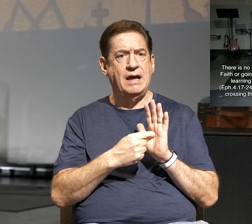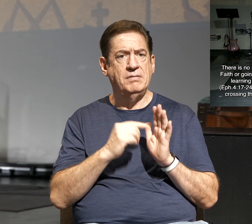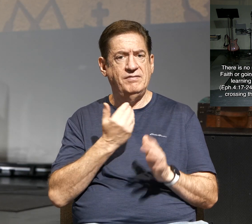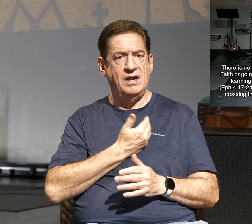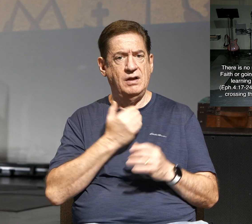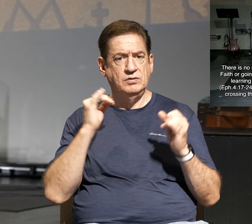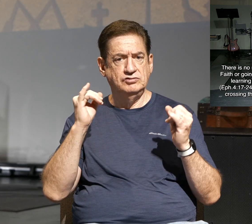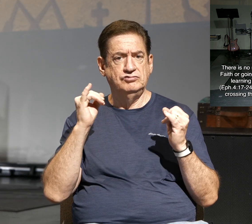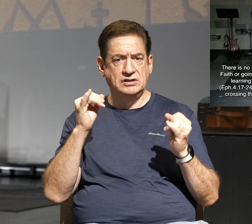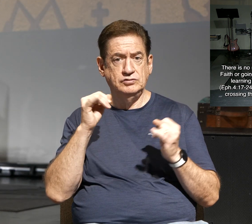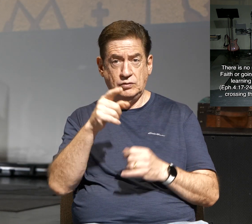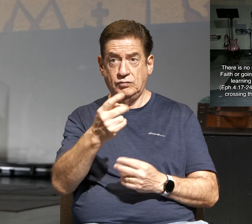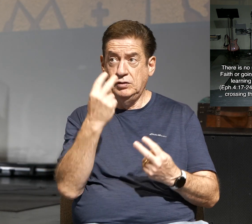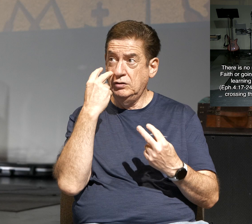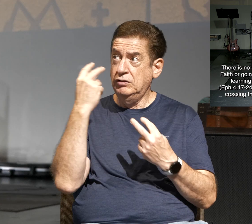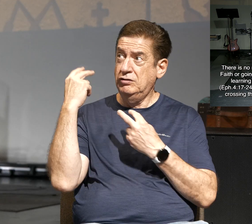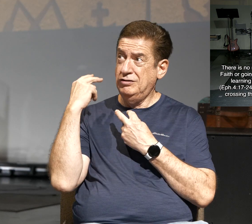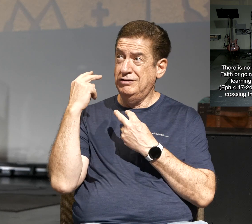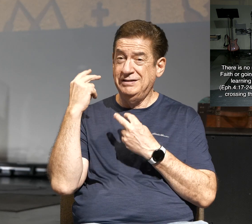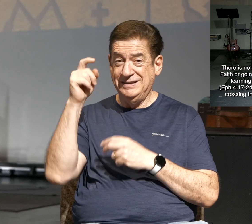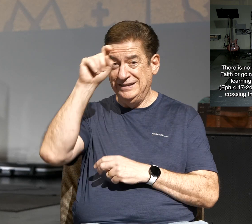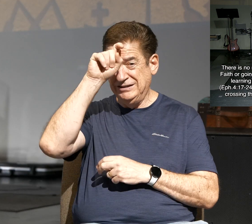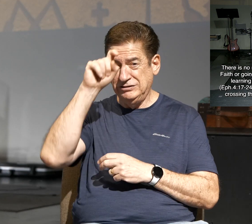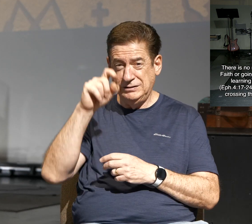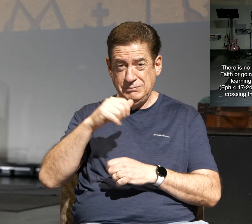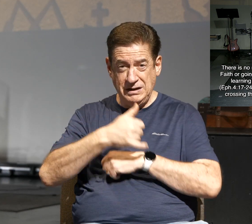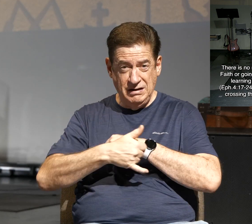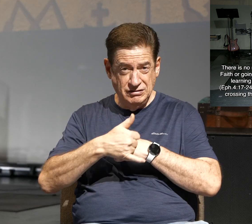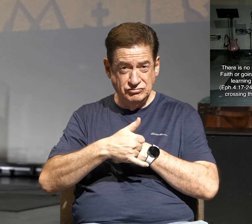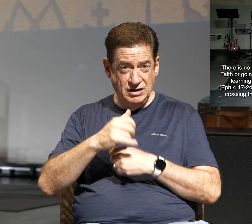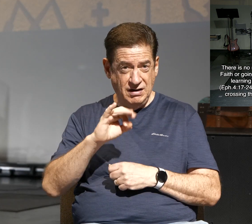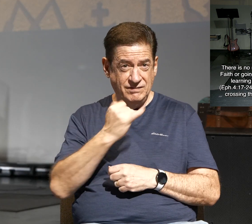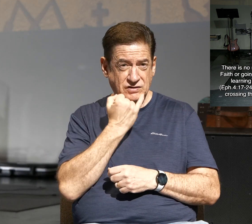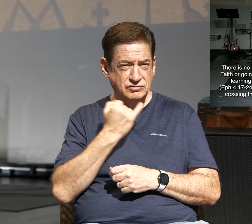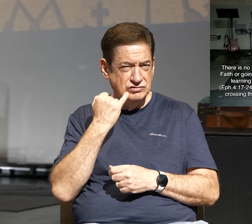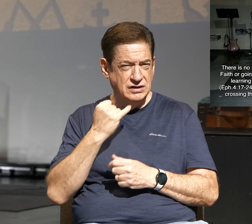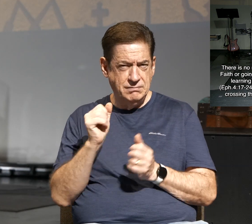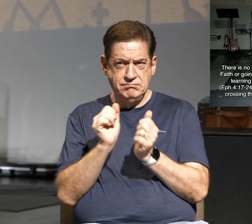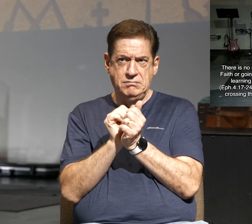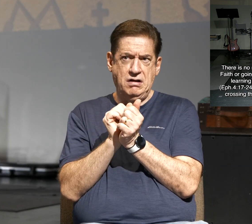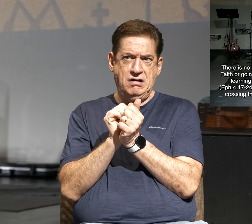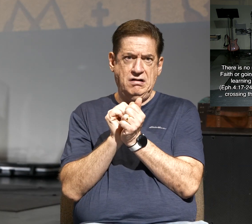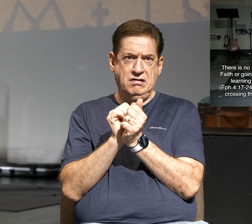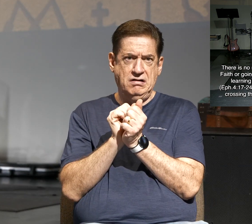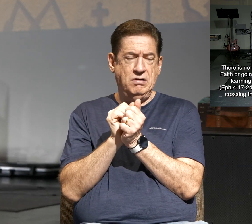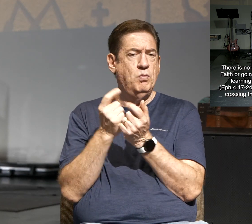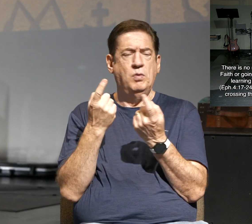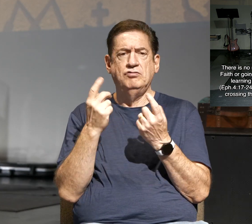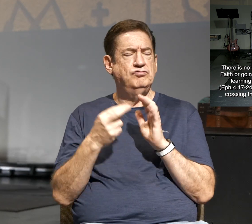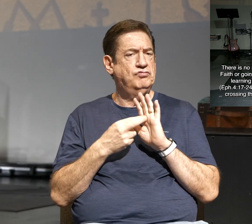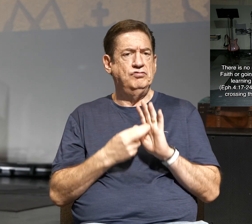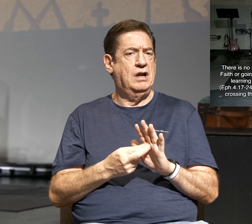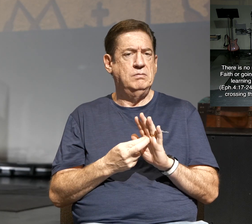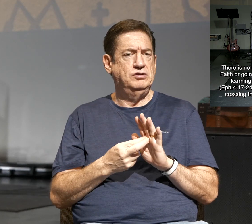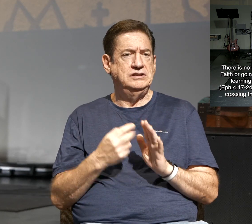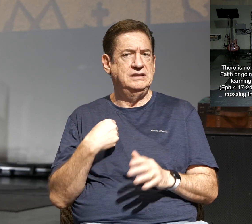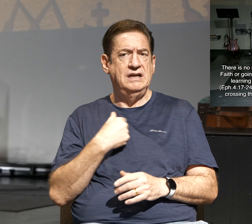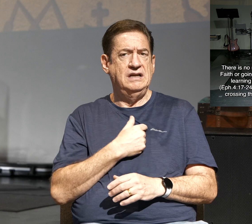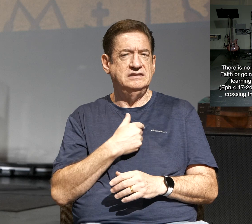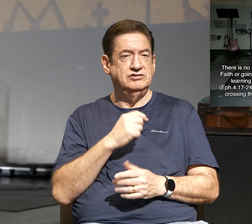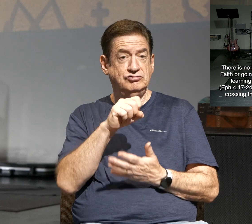Egypt, the nation of Israel in bondage in Egypt, what does that represent to us in scriptural